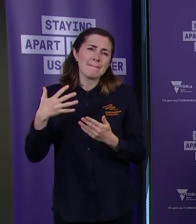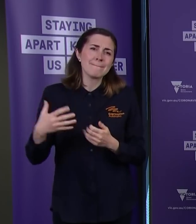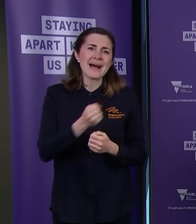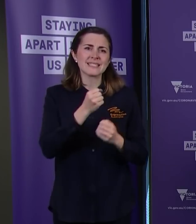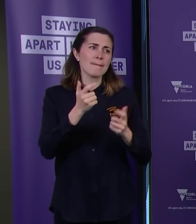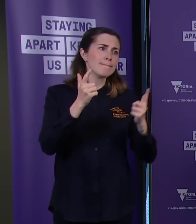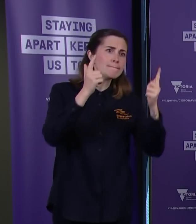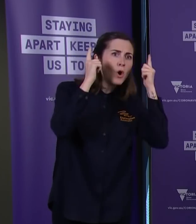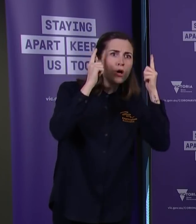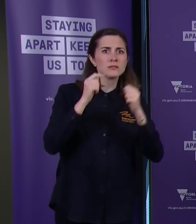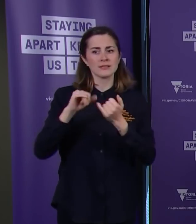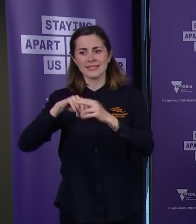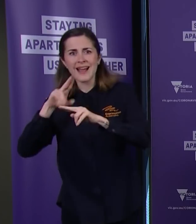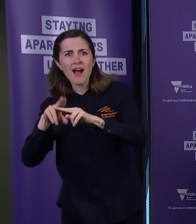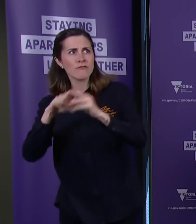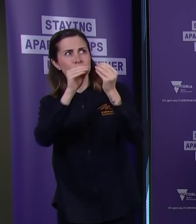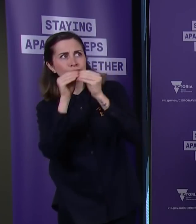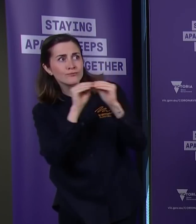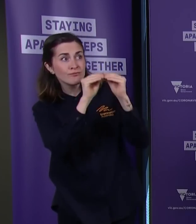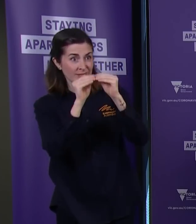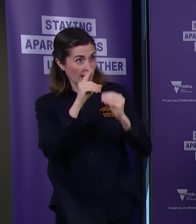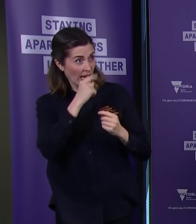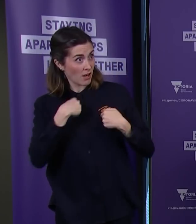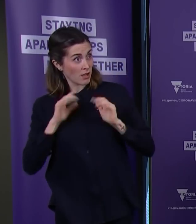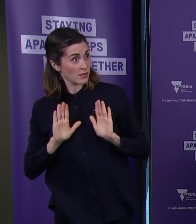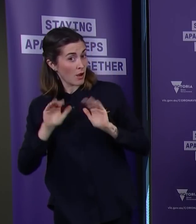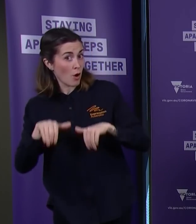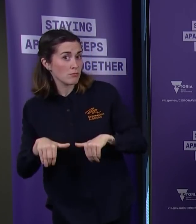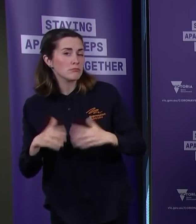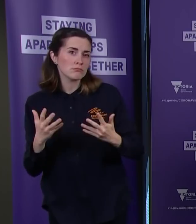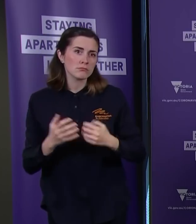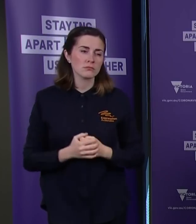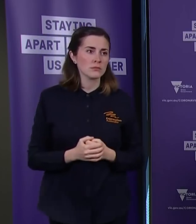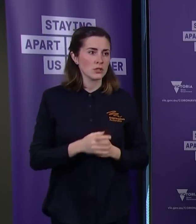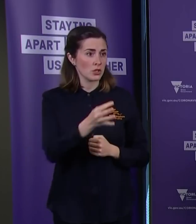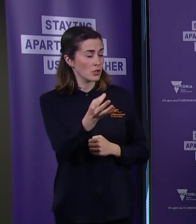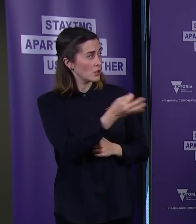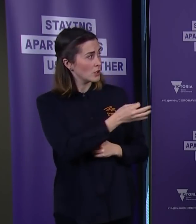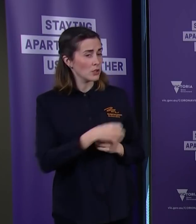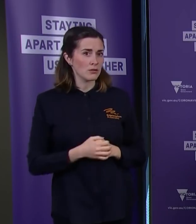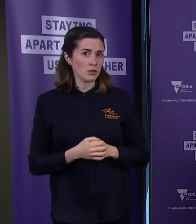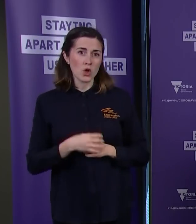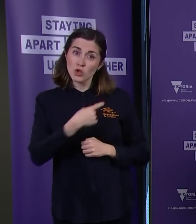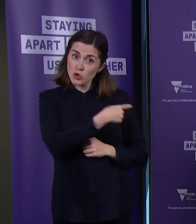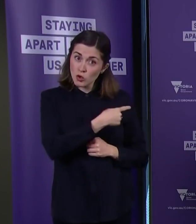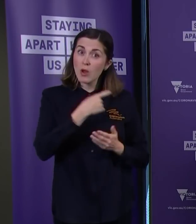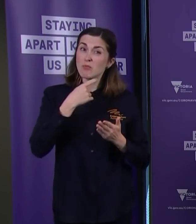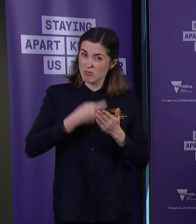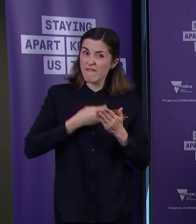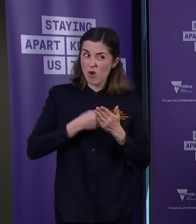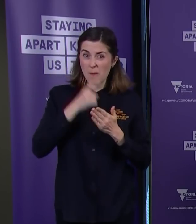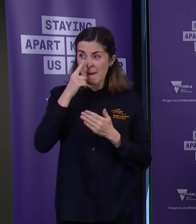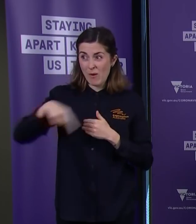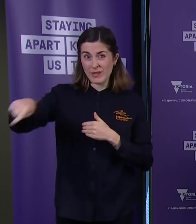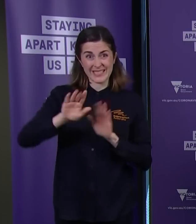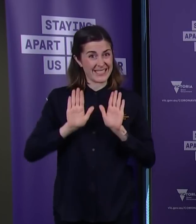and supported by those businesses and by those employers to make it work. Would you prefer, or do you think your advice would be keep working at home if you can until